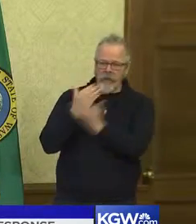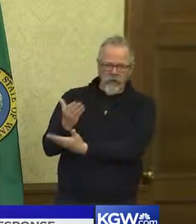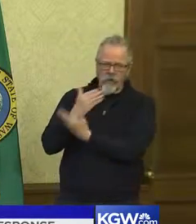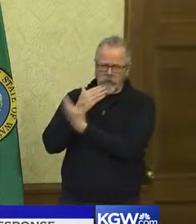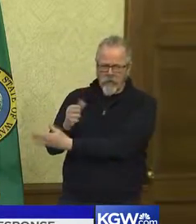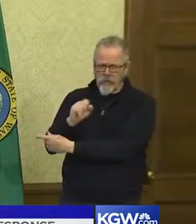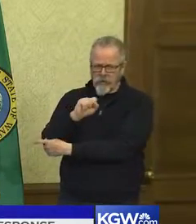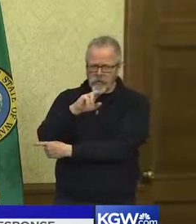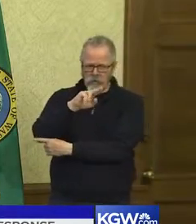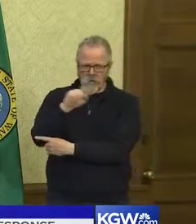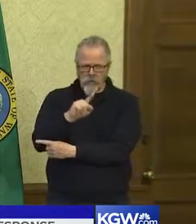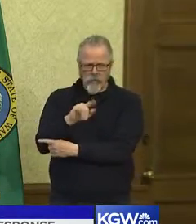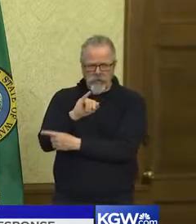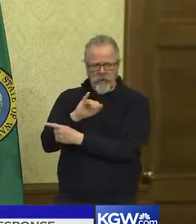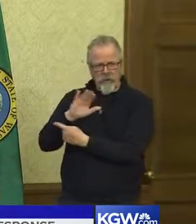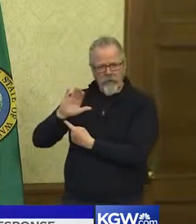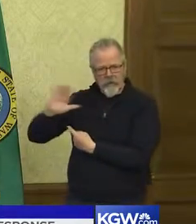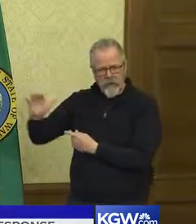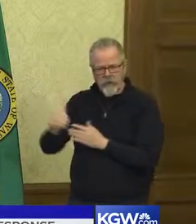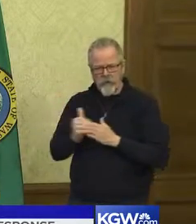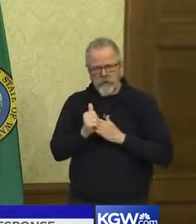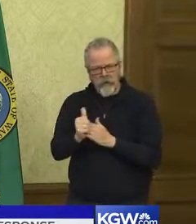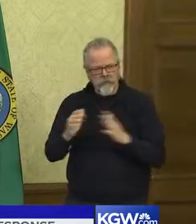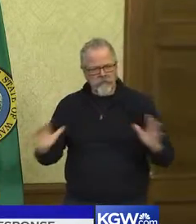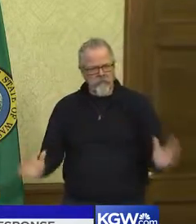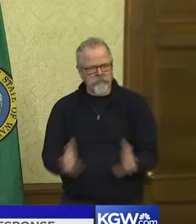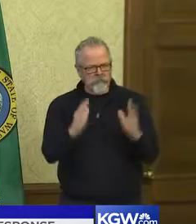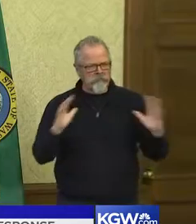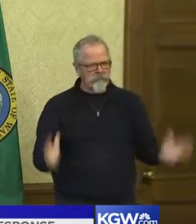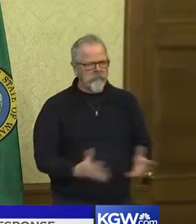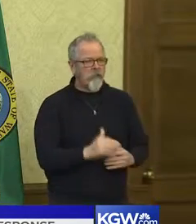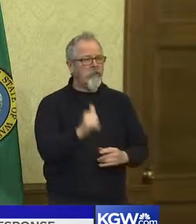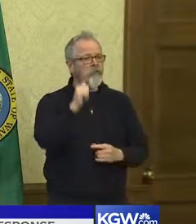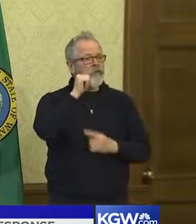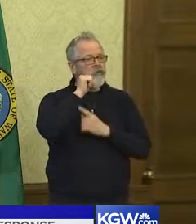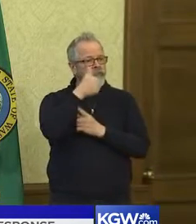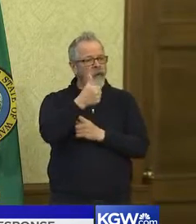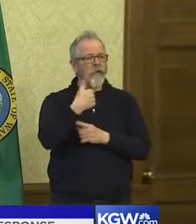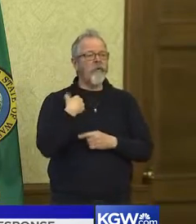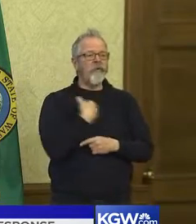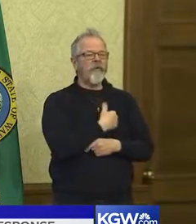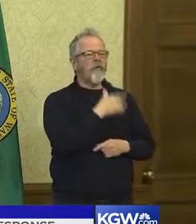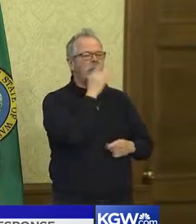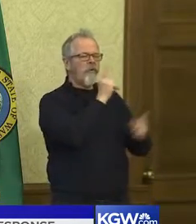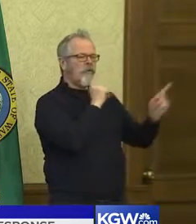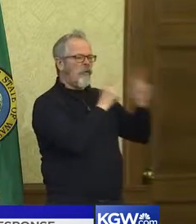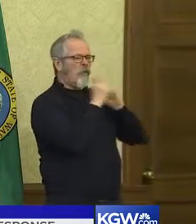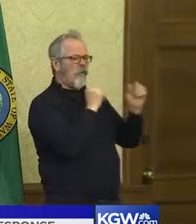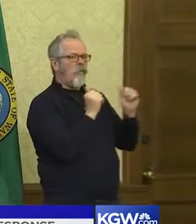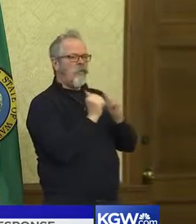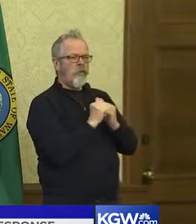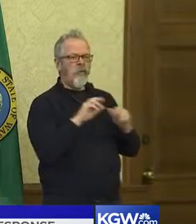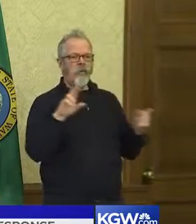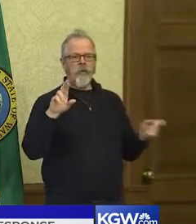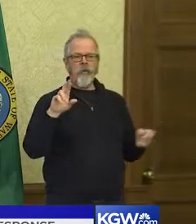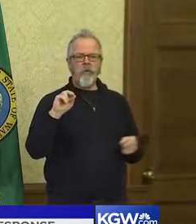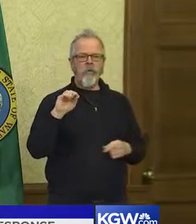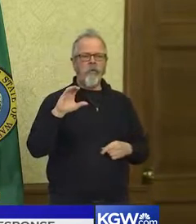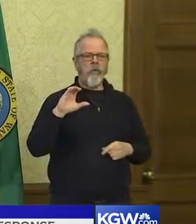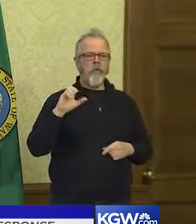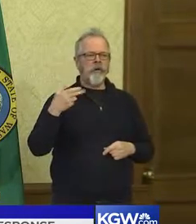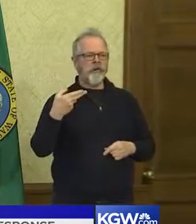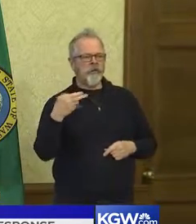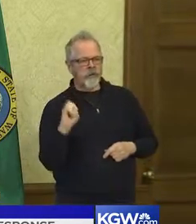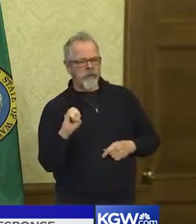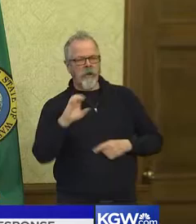analyze these COVID-19 virus tests. And we're going to be talking to them about the possibility of obtaining one or